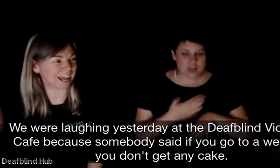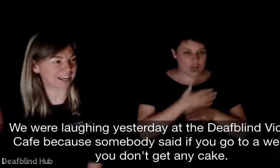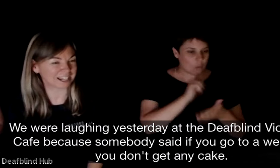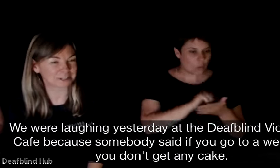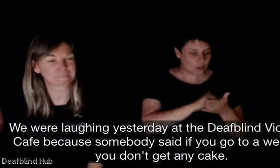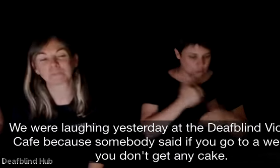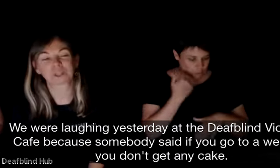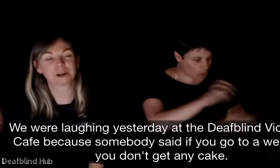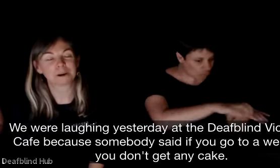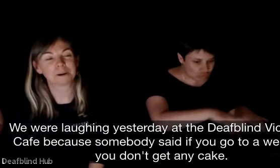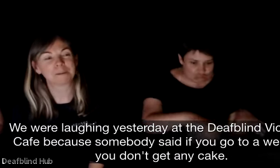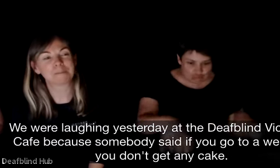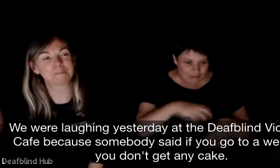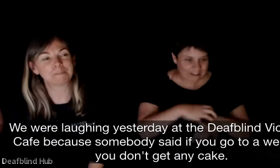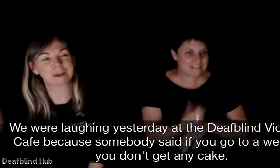get cake.